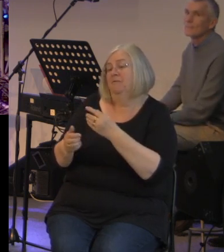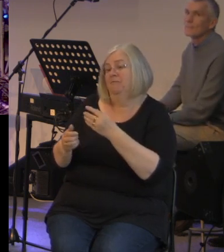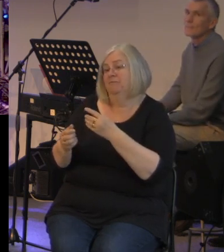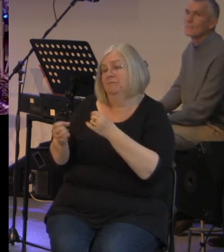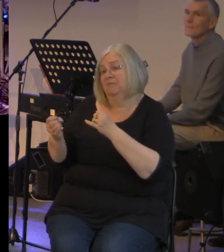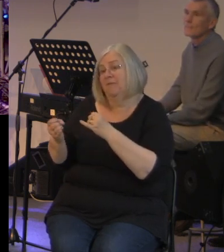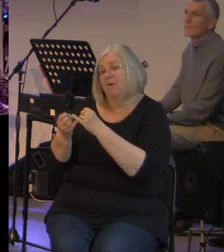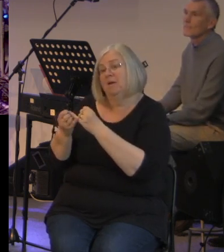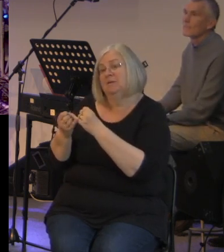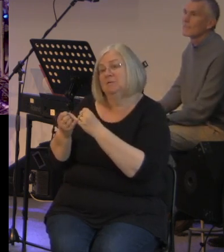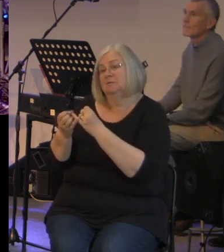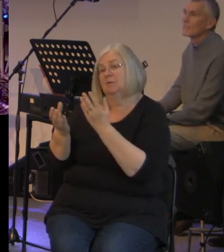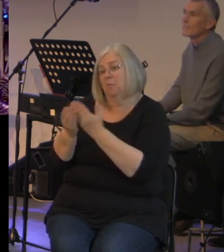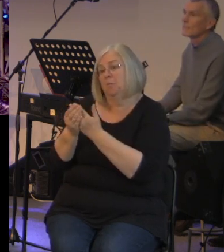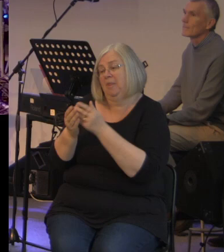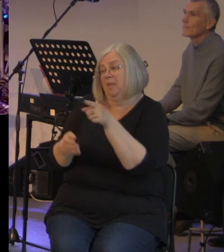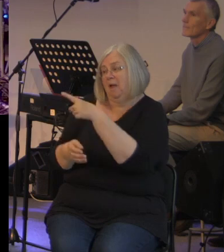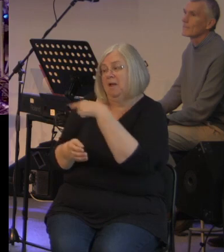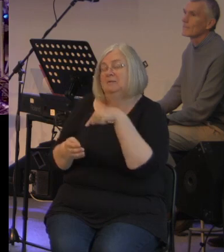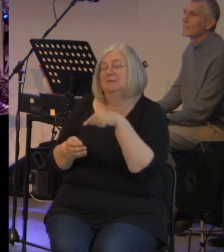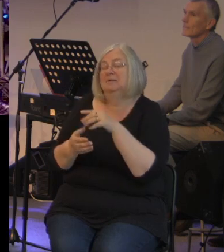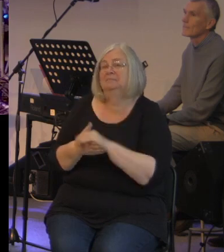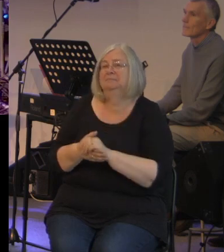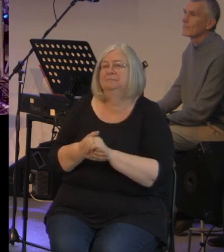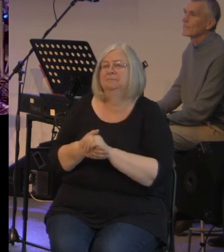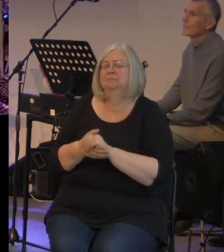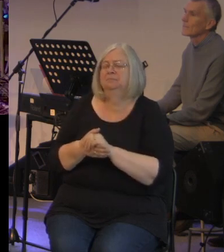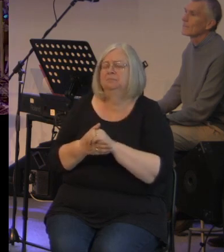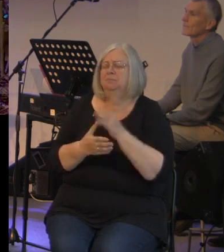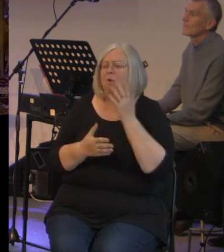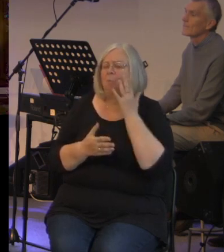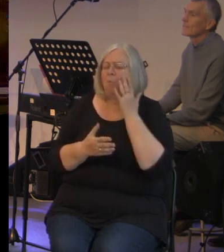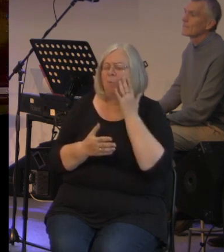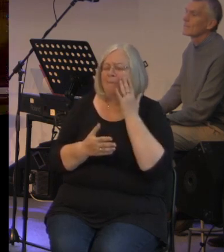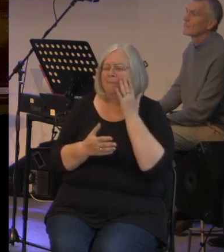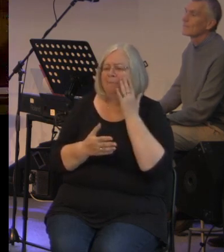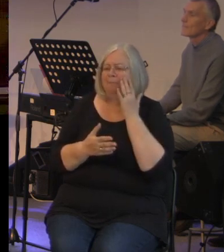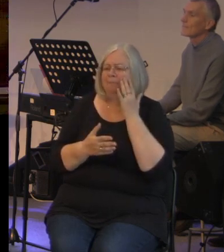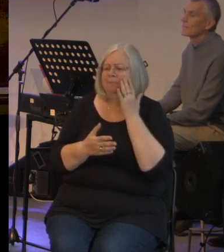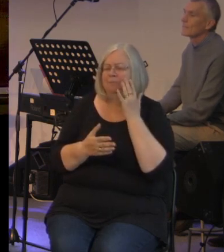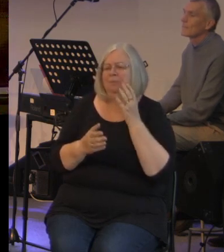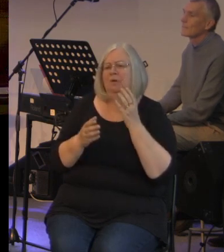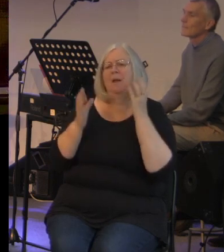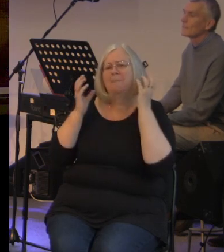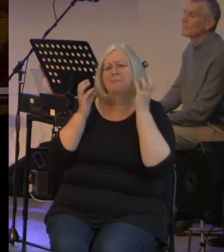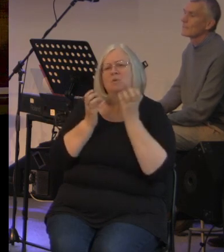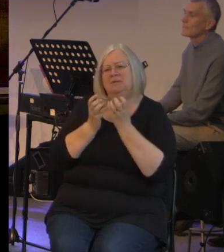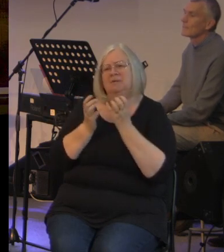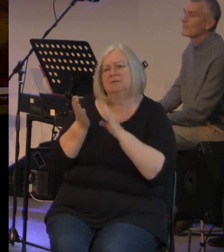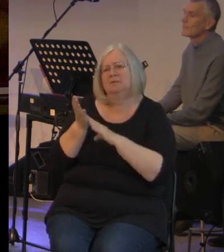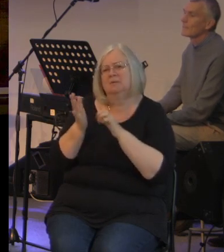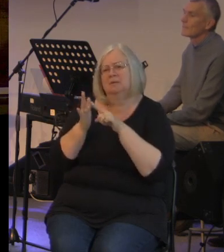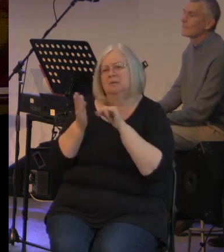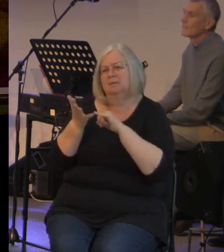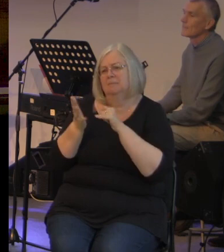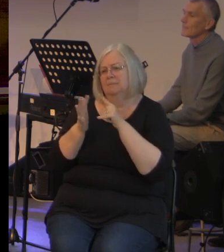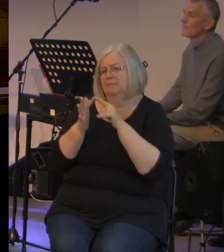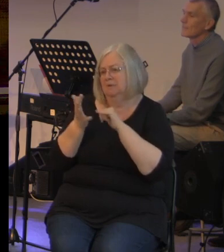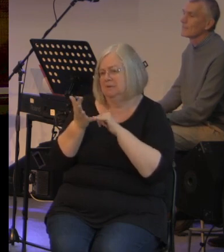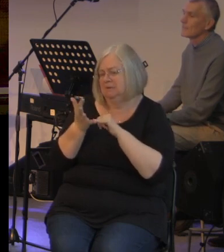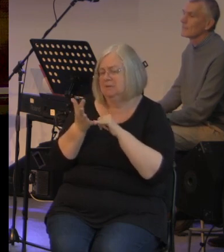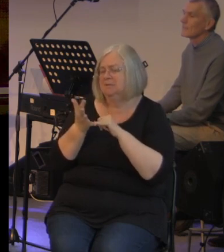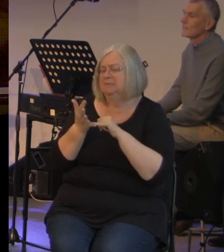leading the Israelites out of Egypt and the Egyptian army were chasing them, Moses reminded the